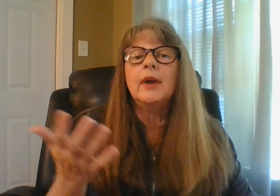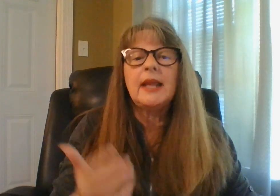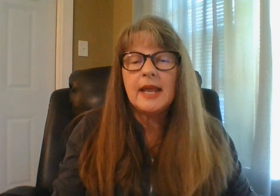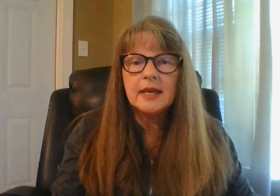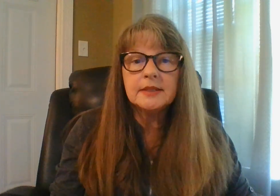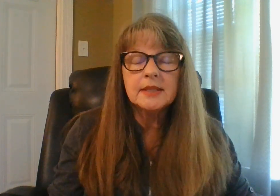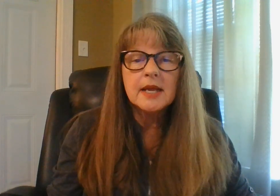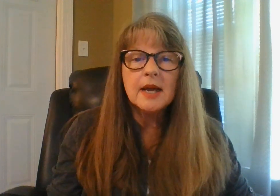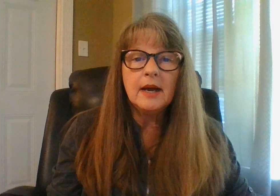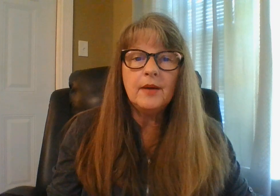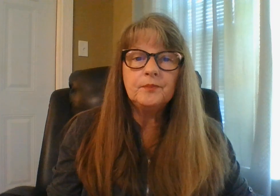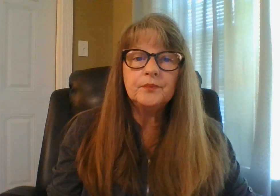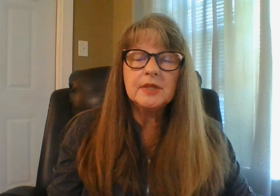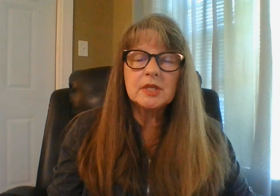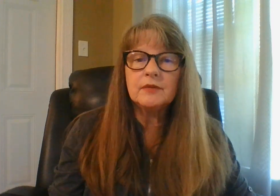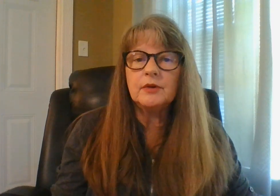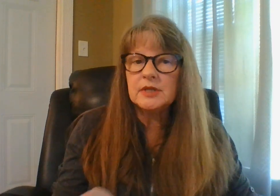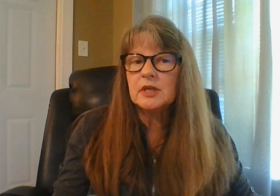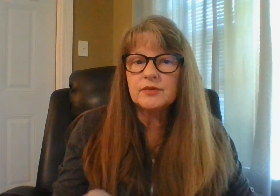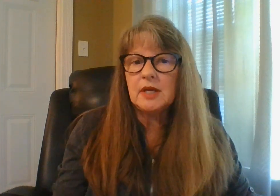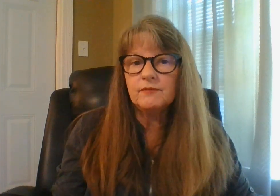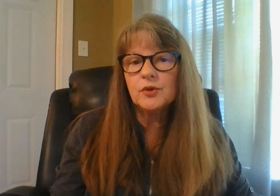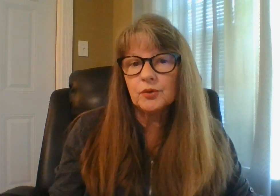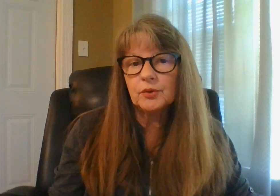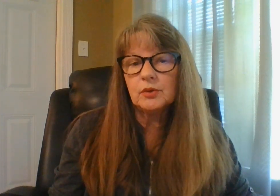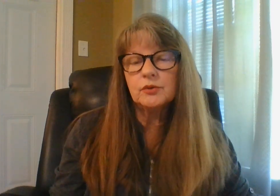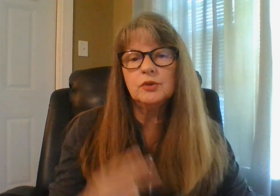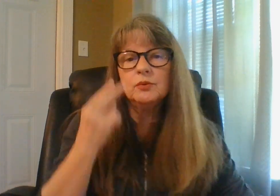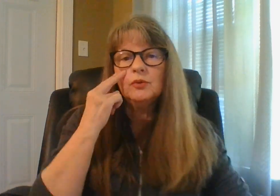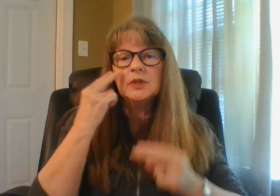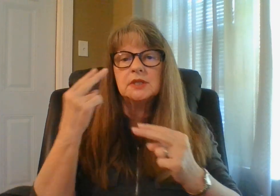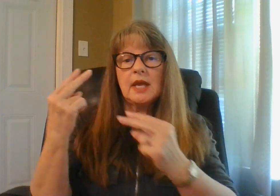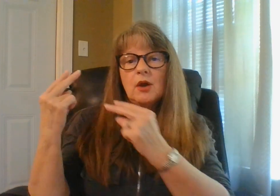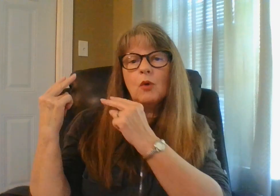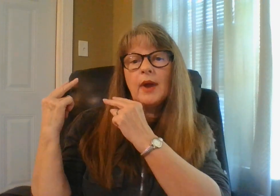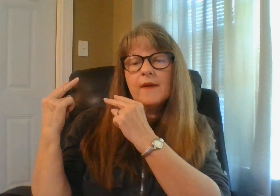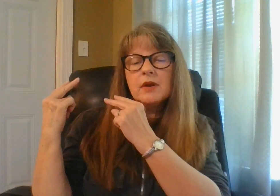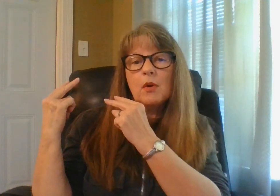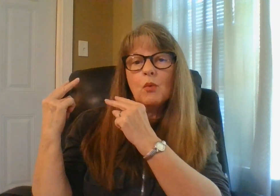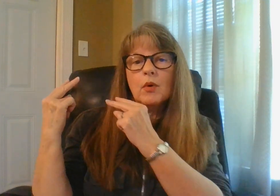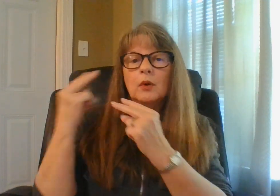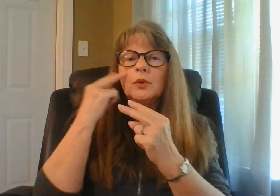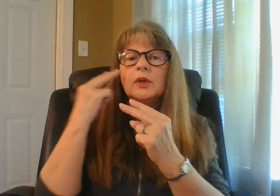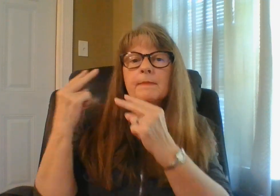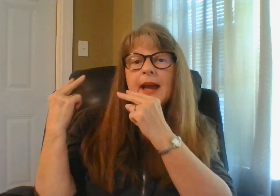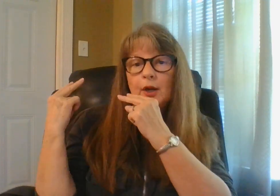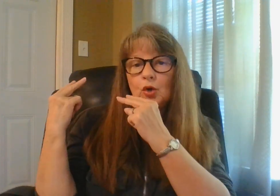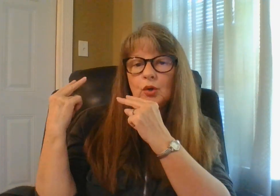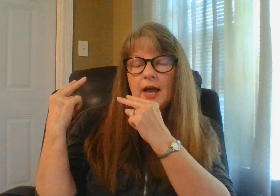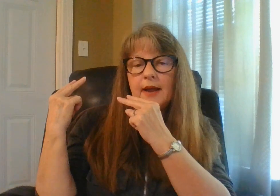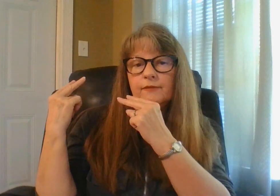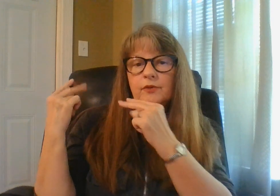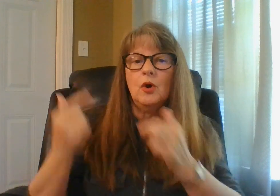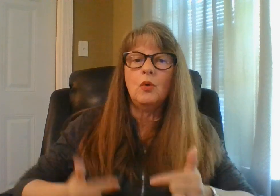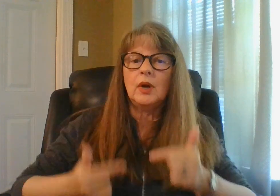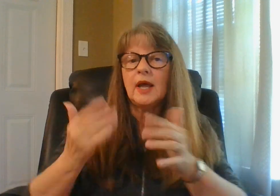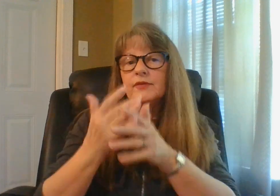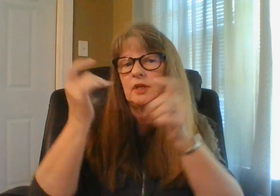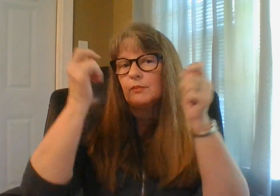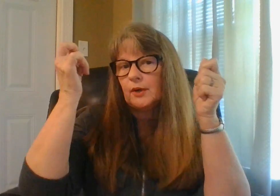great aunt. Instead of saying funeral, you could say, oh, we're having a memorial. We're looking back at her life or life